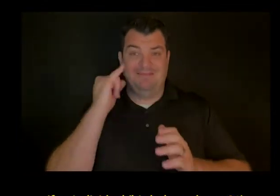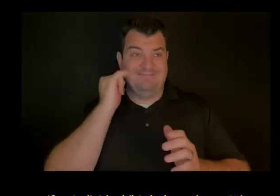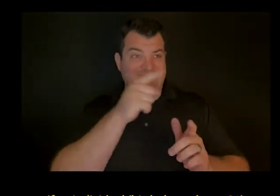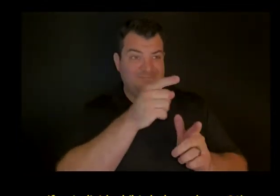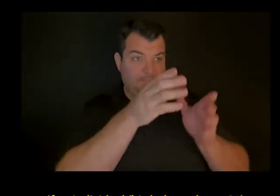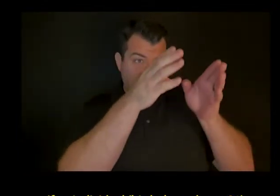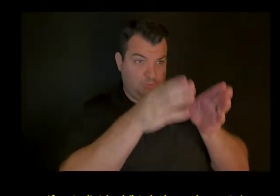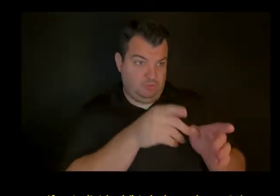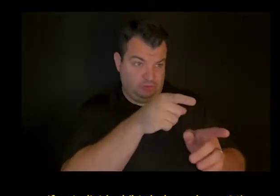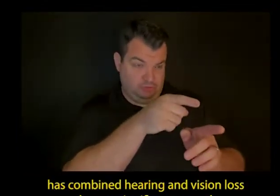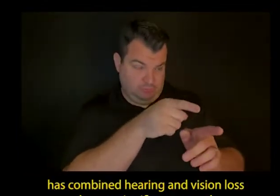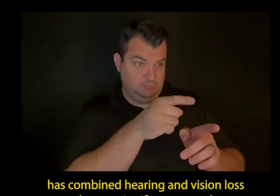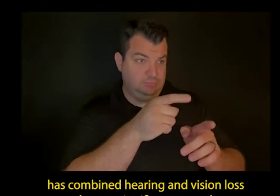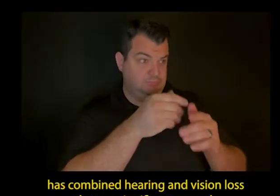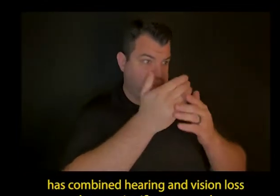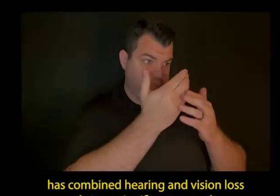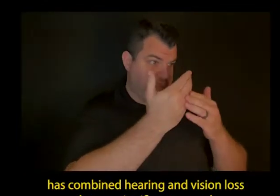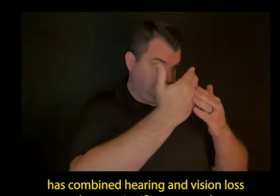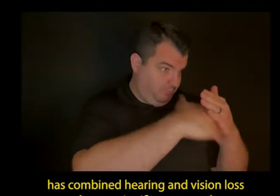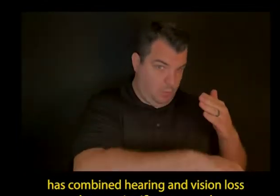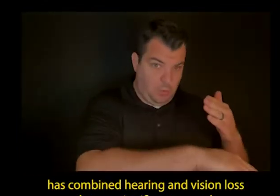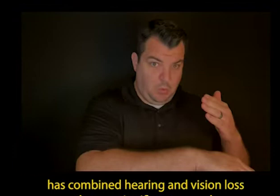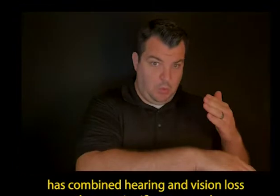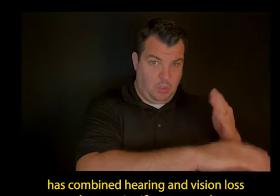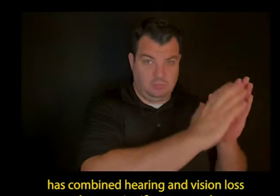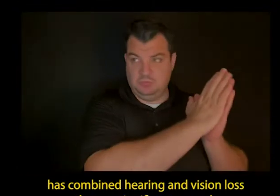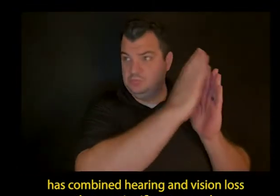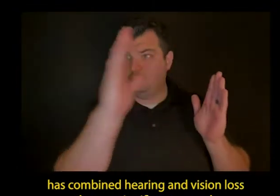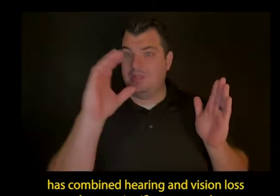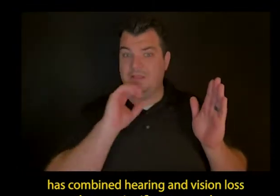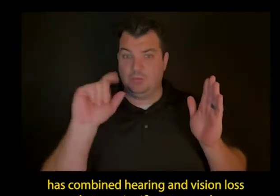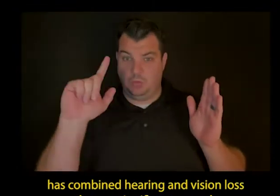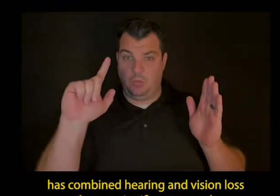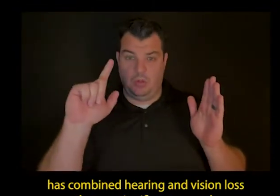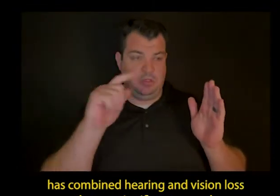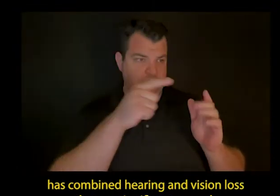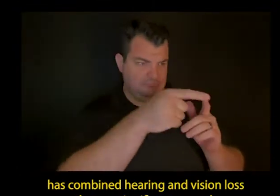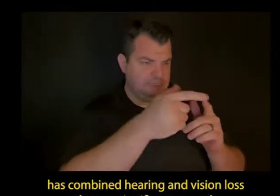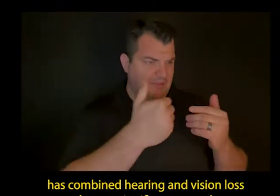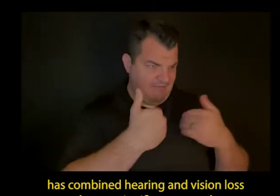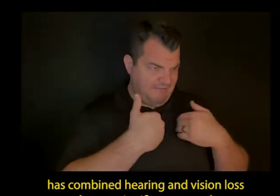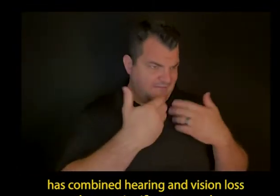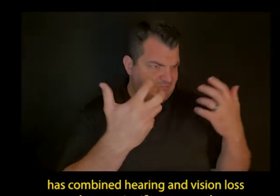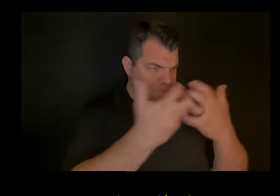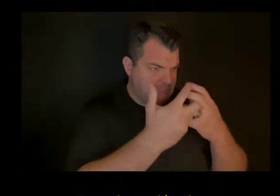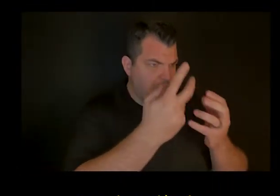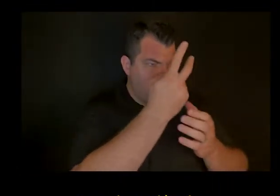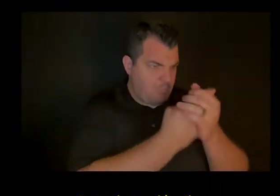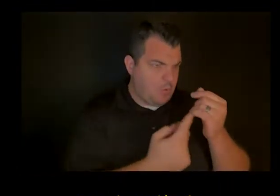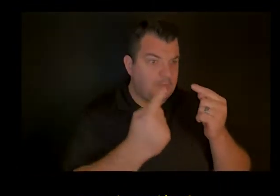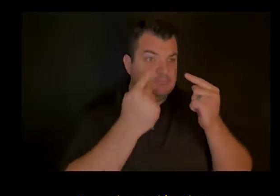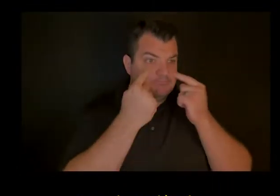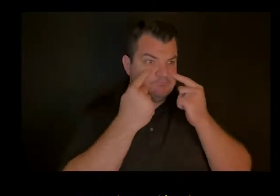birth through age 21 has combined hearing and vision loss that are significant enough to require